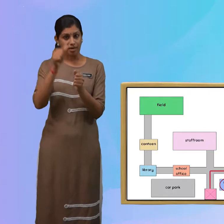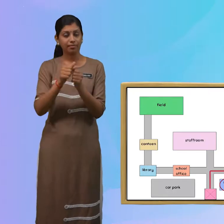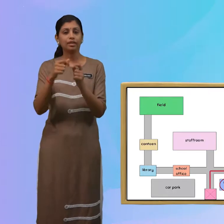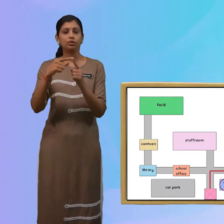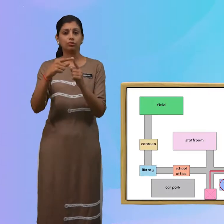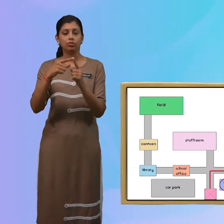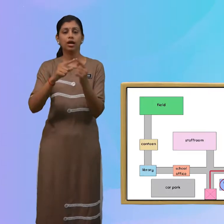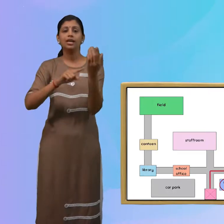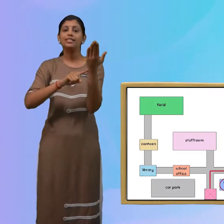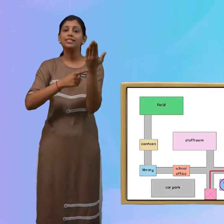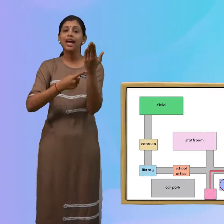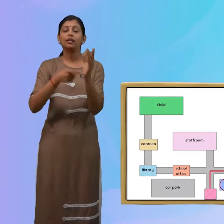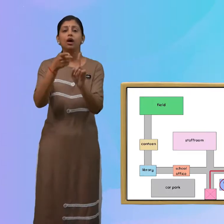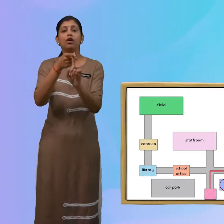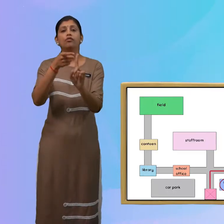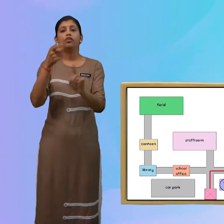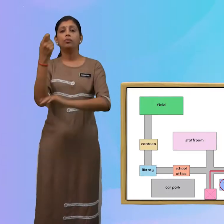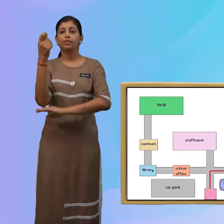Remember to start from the